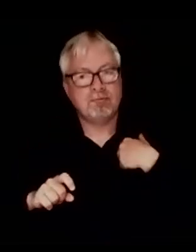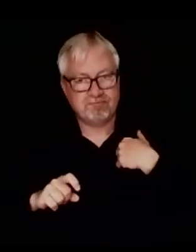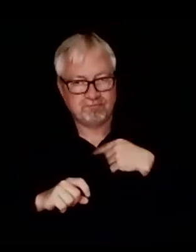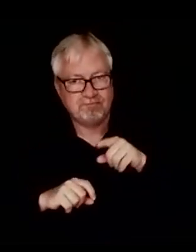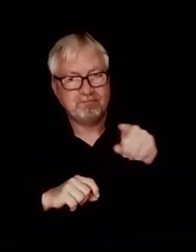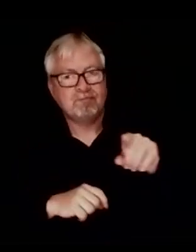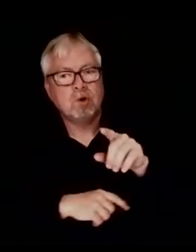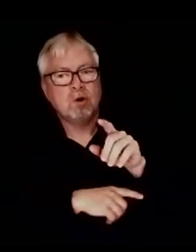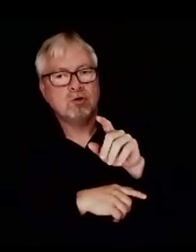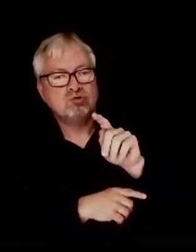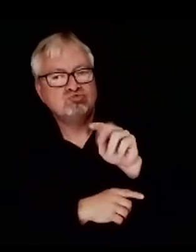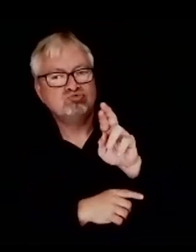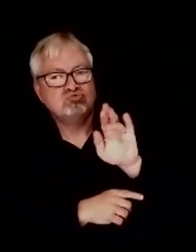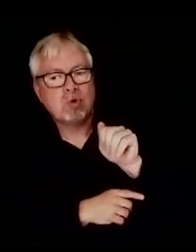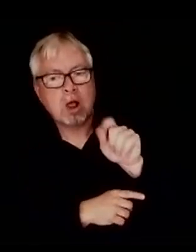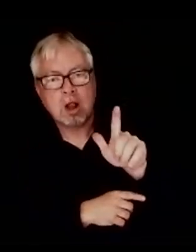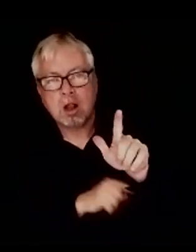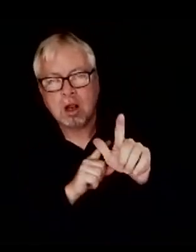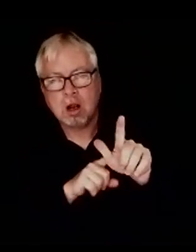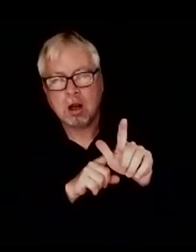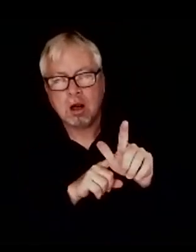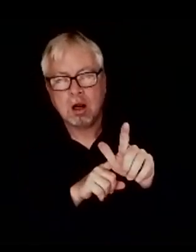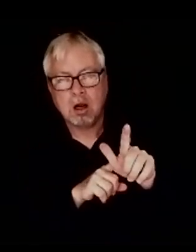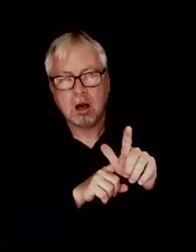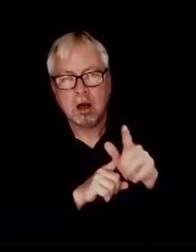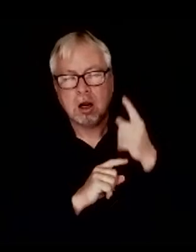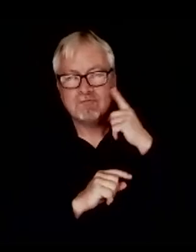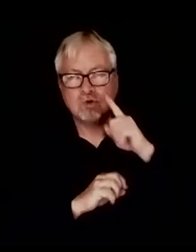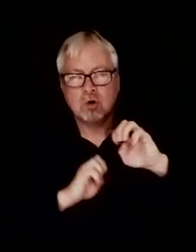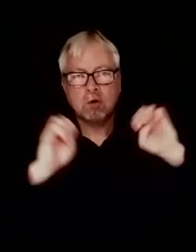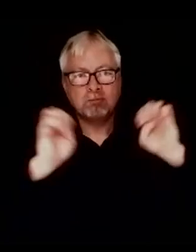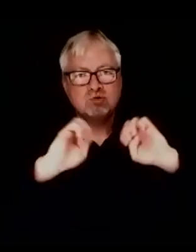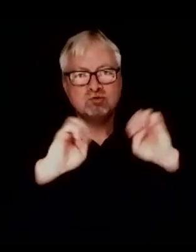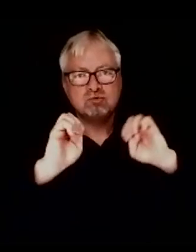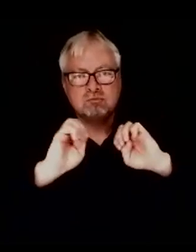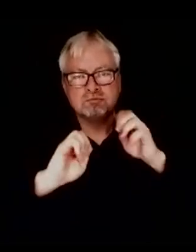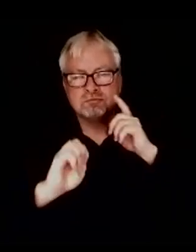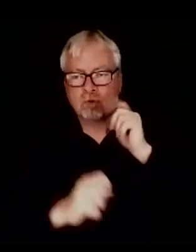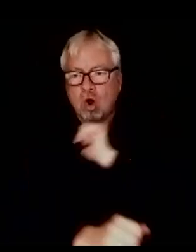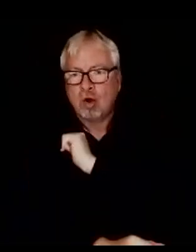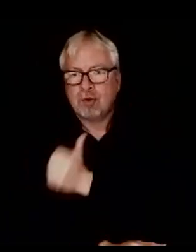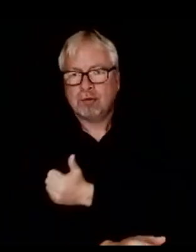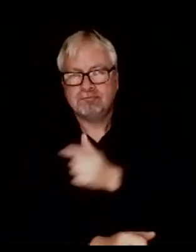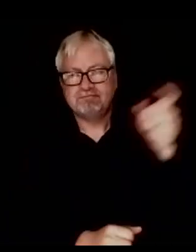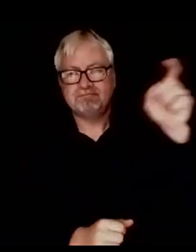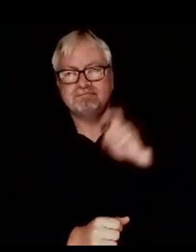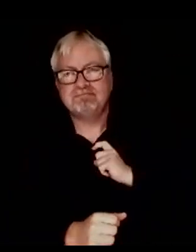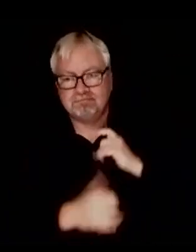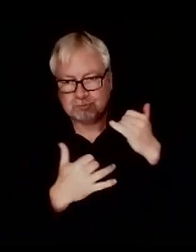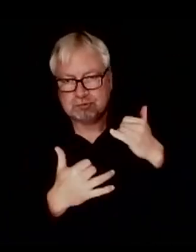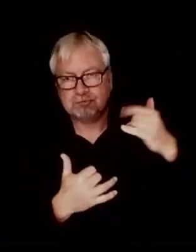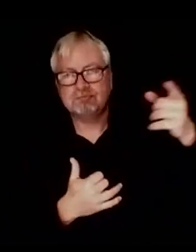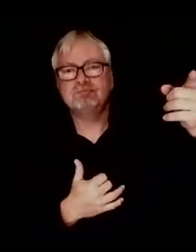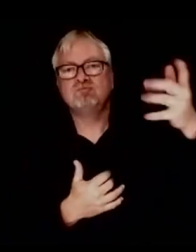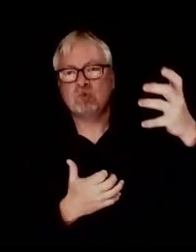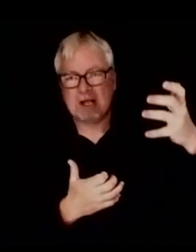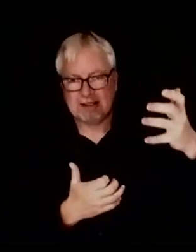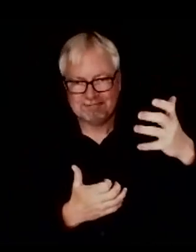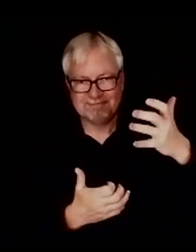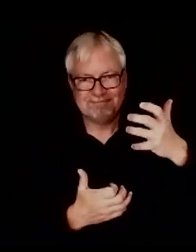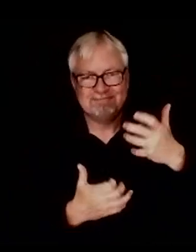emergency use authorization to go down to, I believe it's age 12. And that decision from